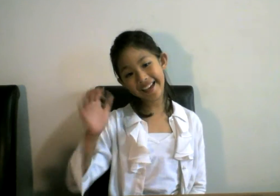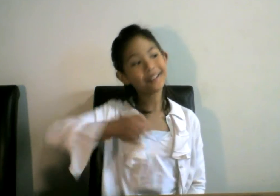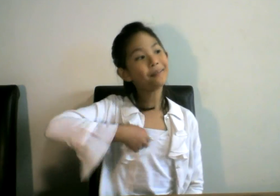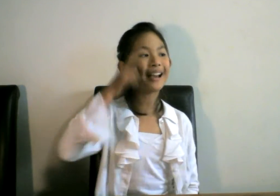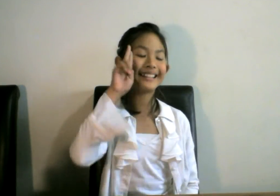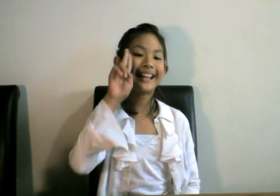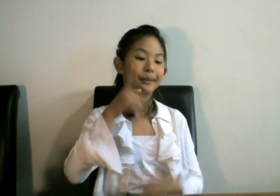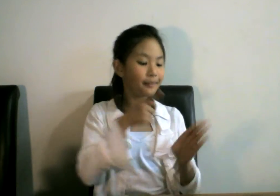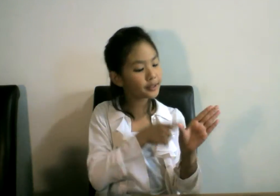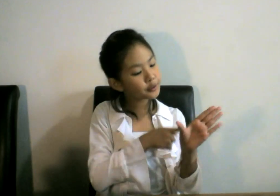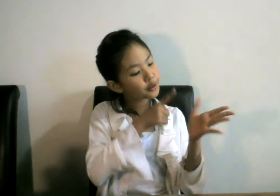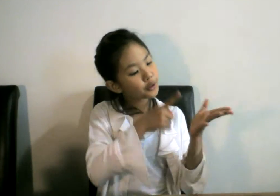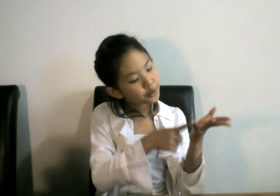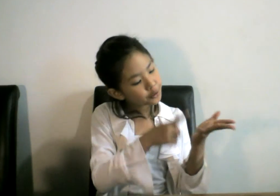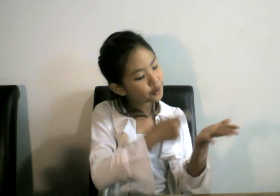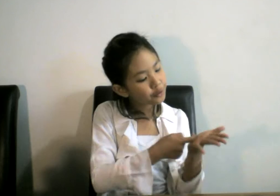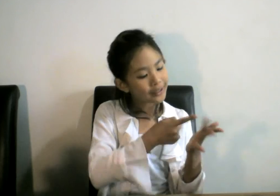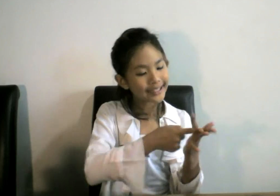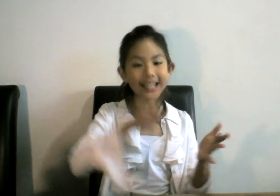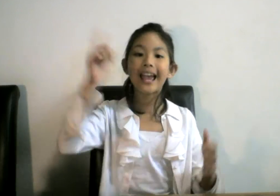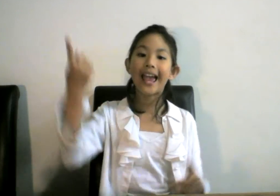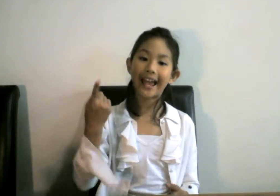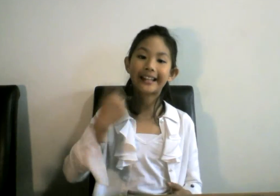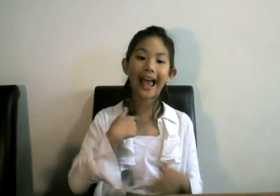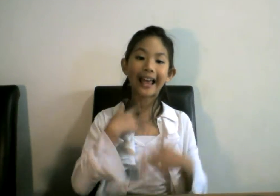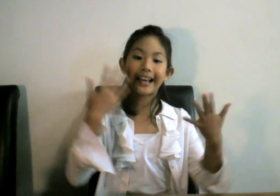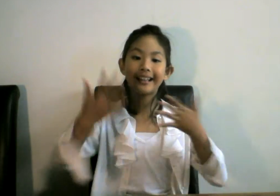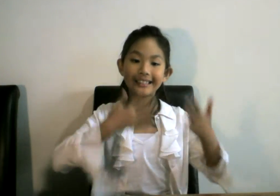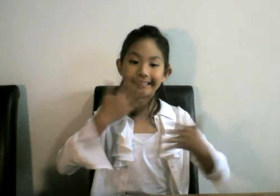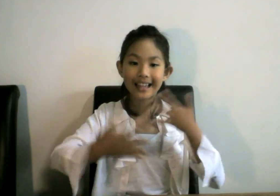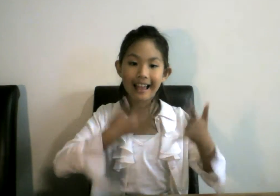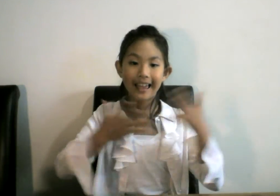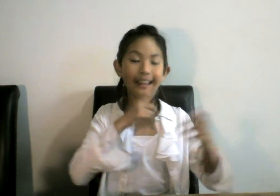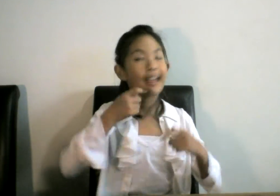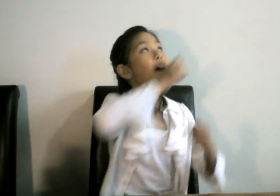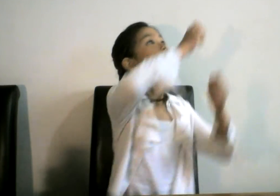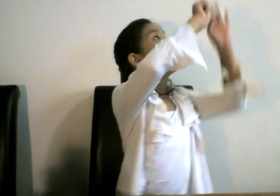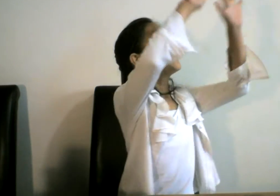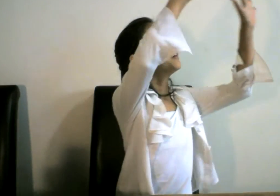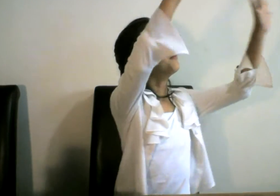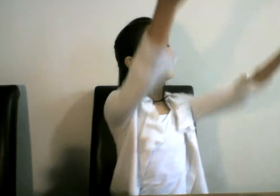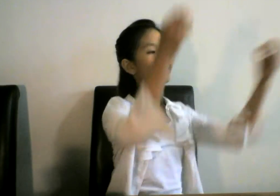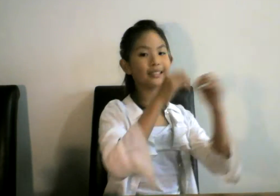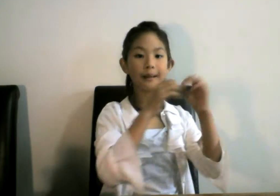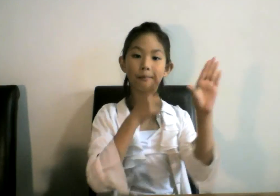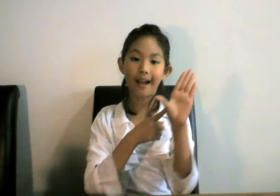Hello, my name is Yuri, and I'm gonna sing Fireworks